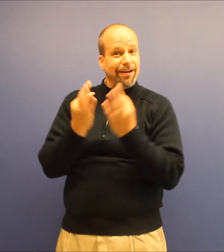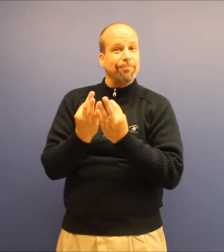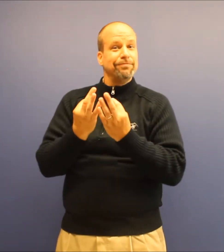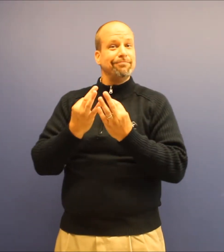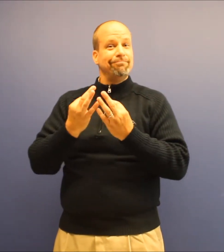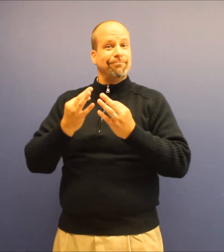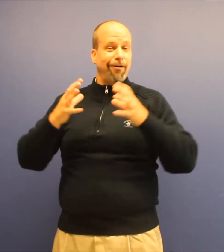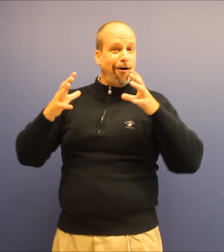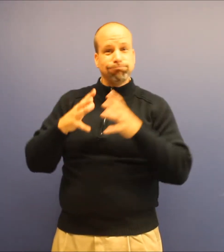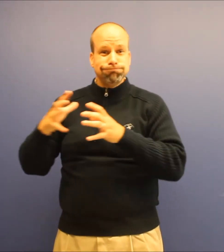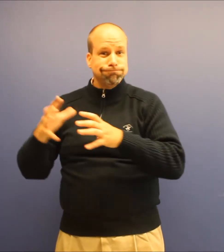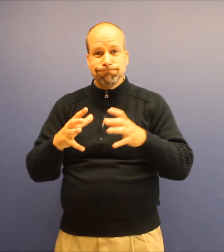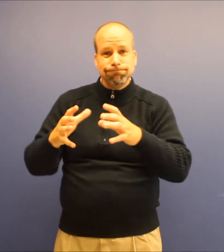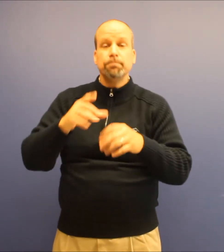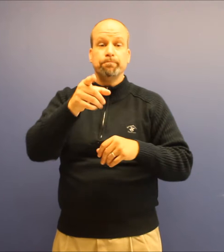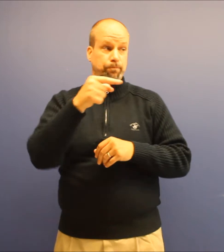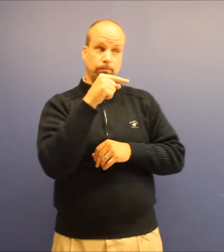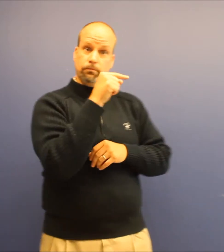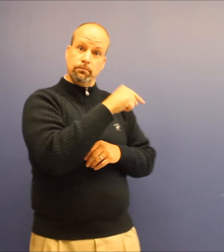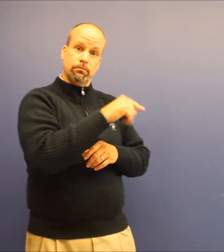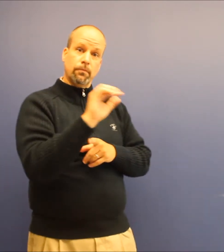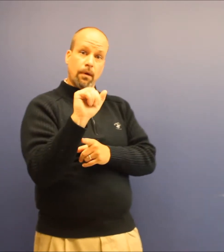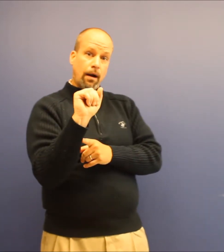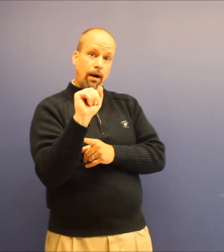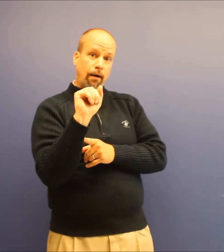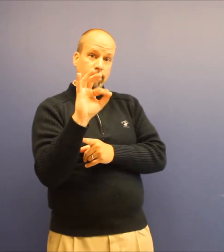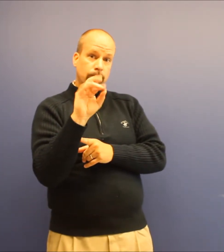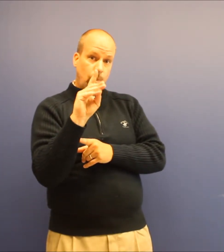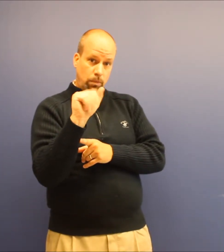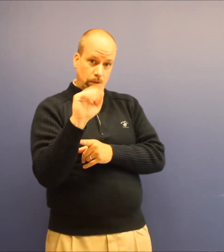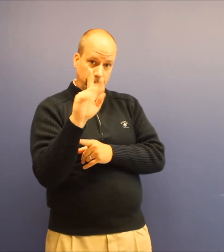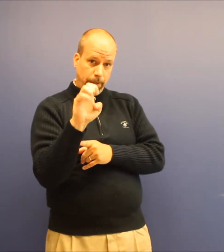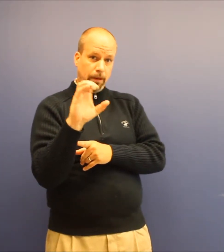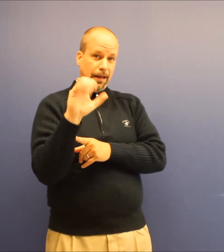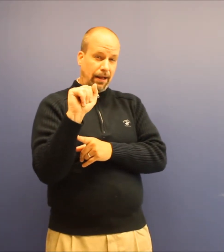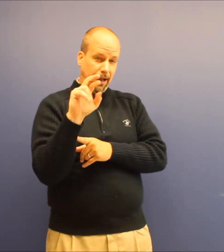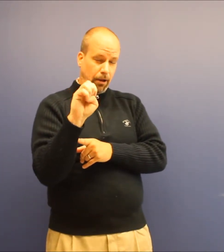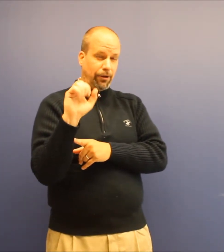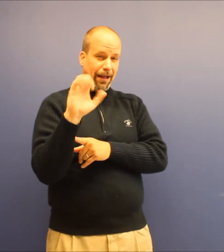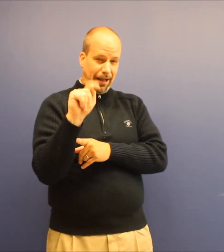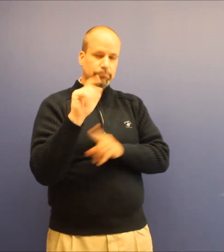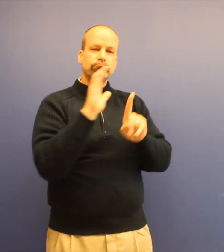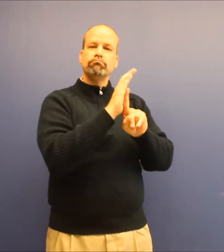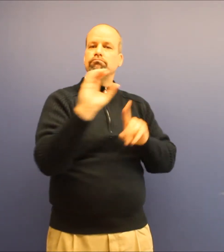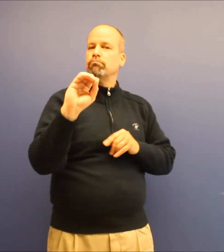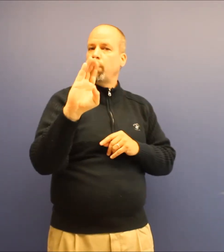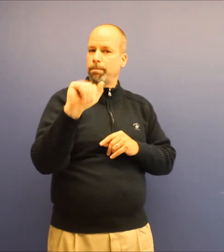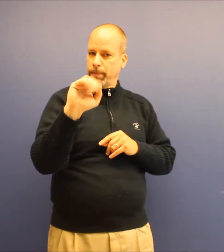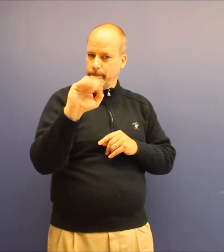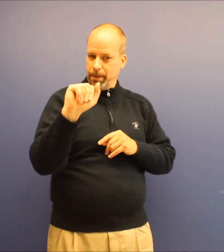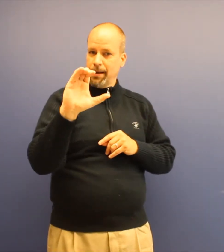This applies to those who go to Planned Parenthood. Under the Affordable Care Act, or